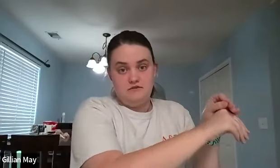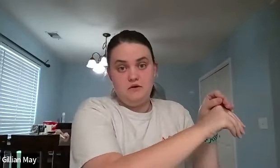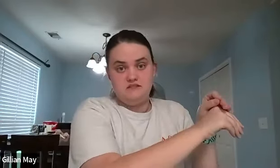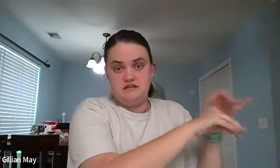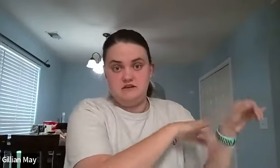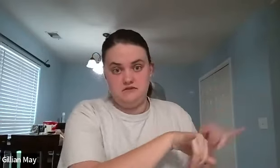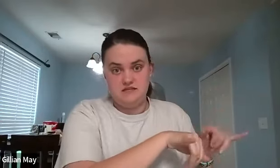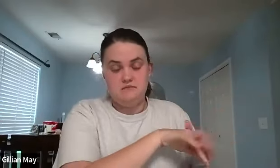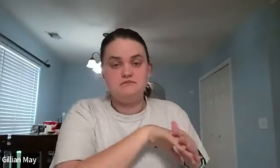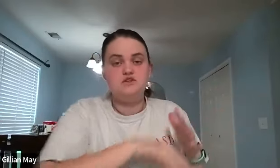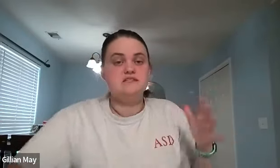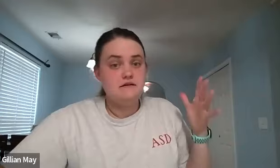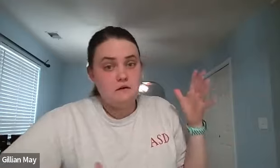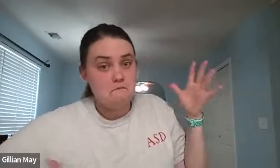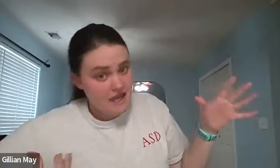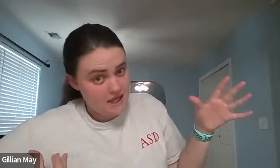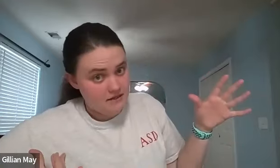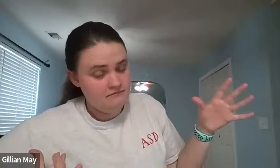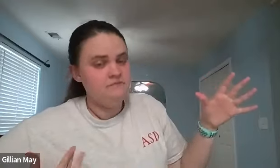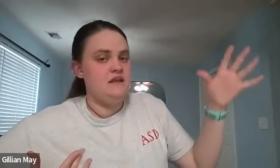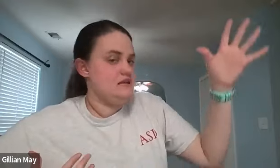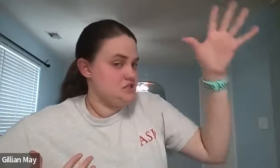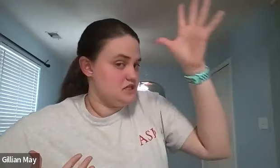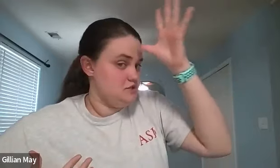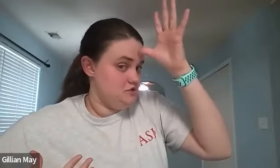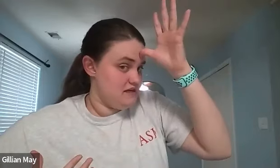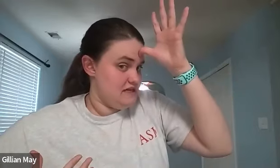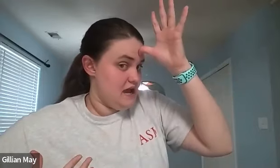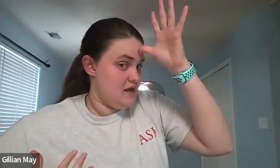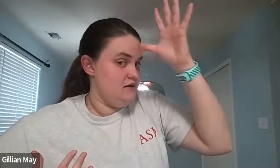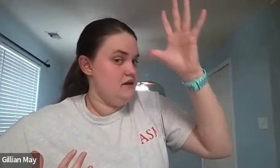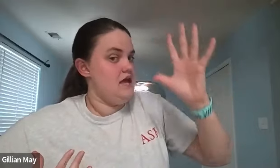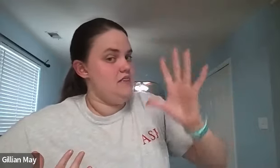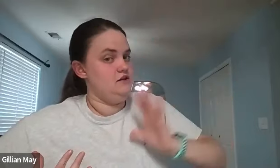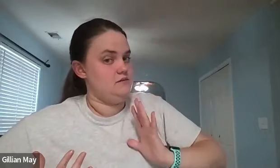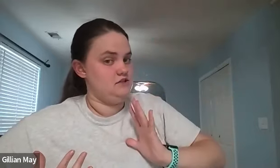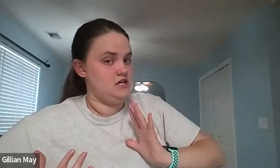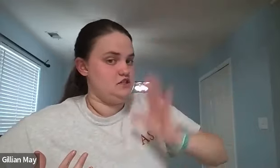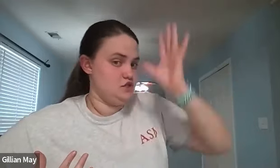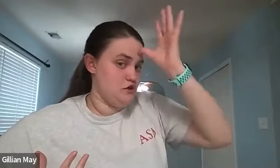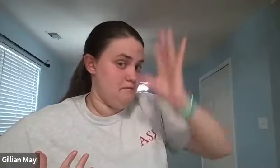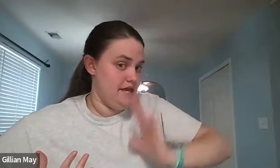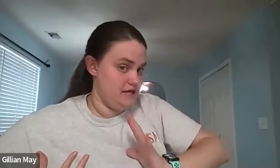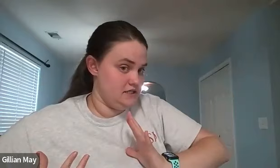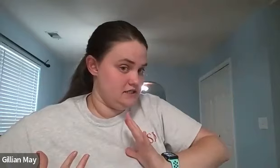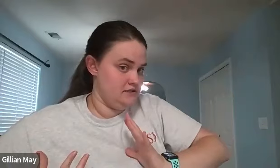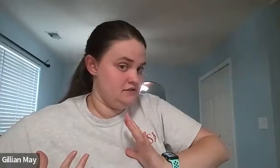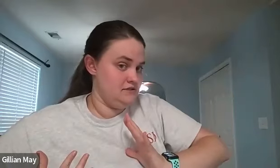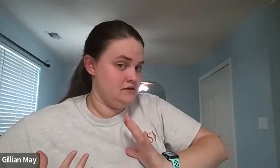their own signs that are the same. So the sign for man is just, you do that dad, and then you come to your chest. So man,